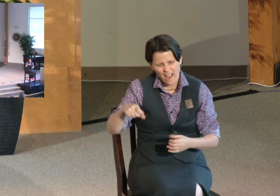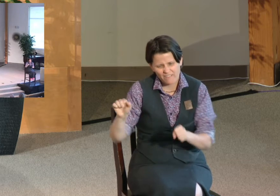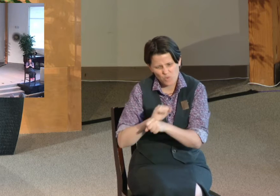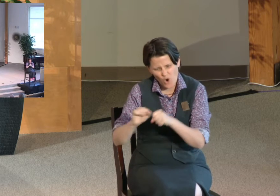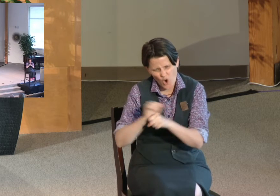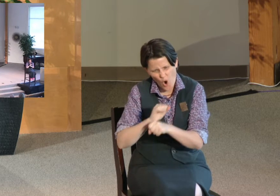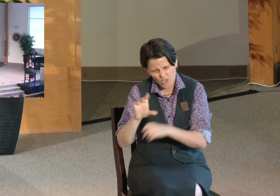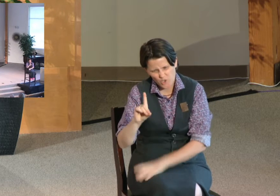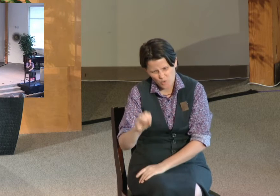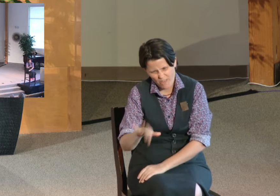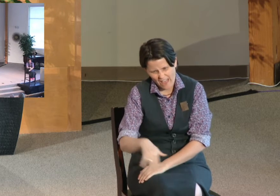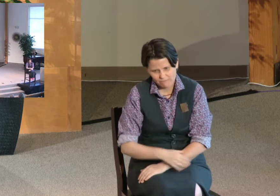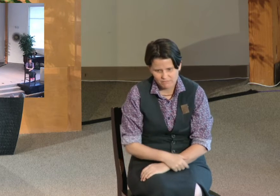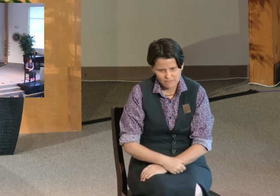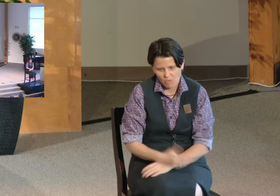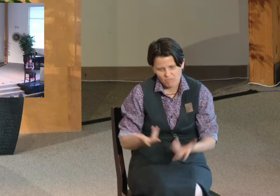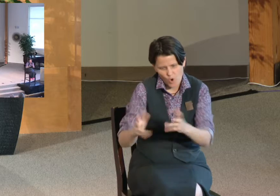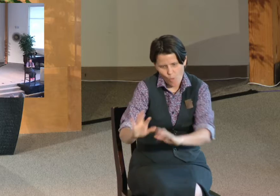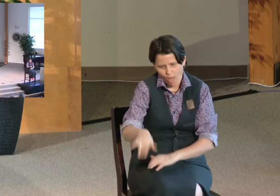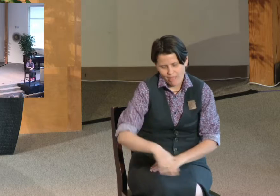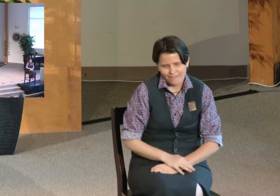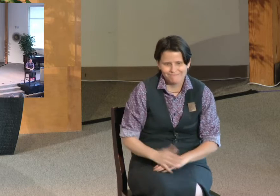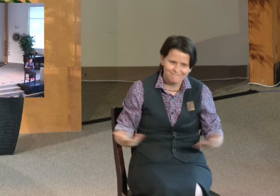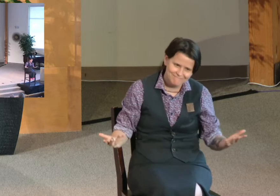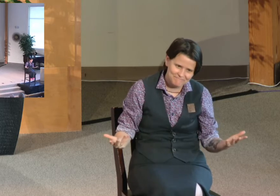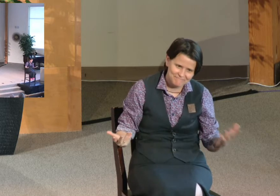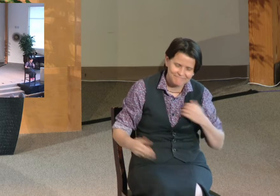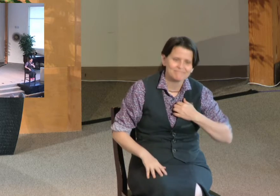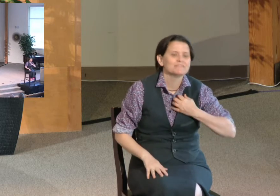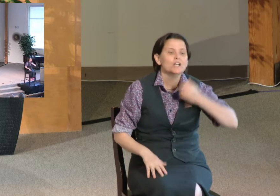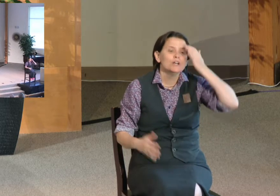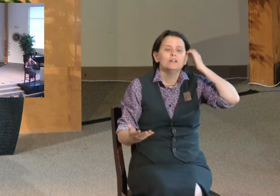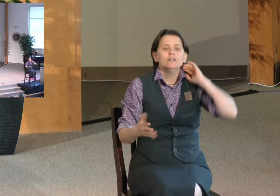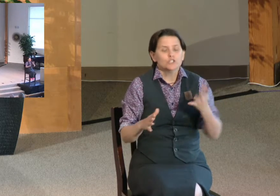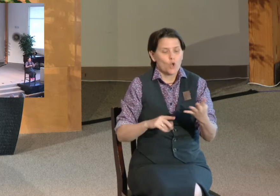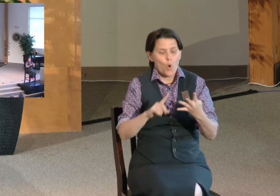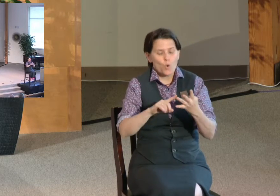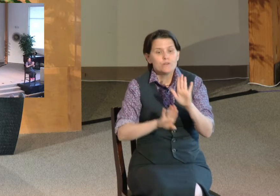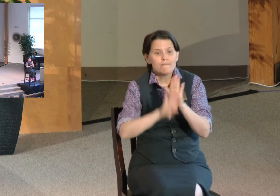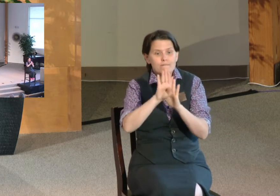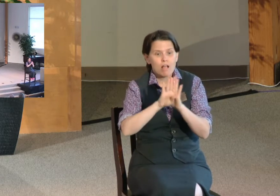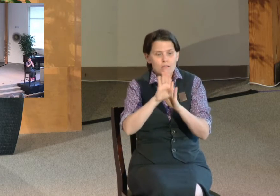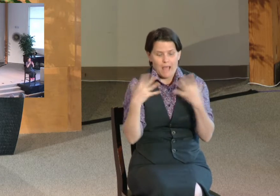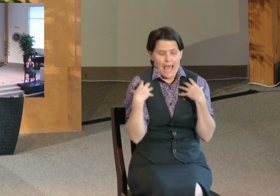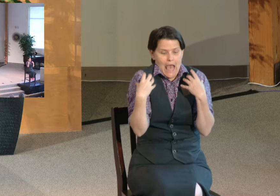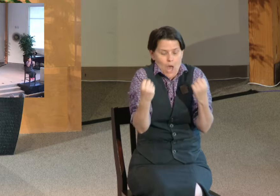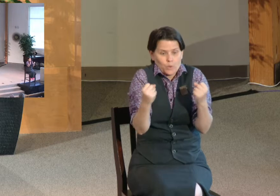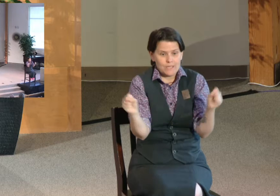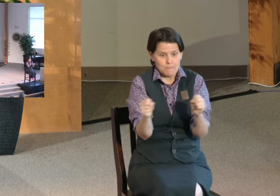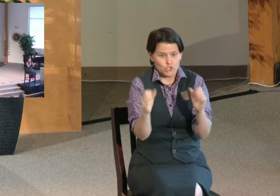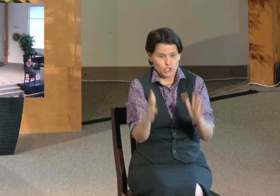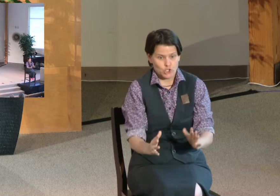So, to develop a healthy magician, once again, we're looking at the meditation,